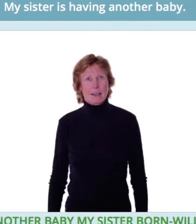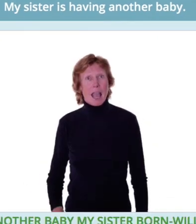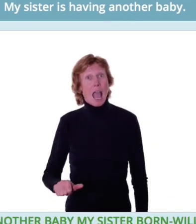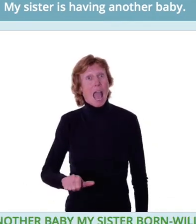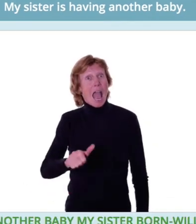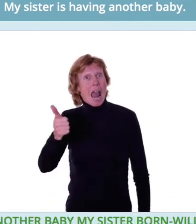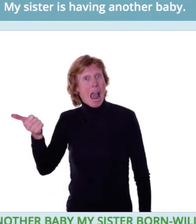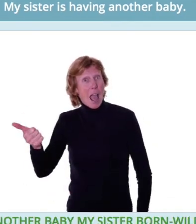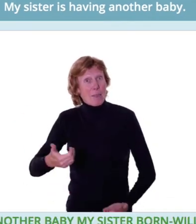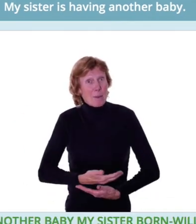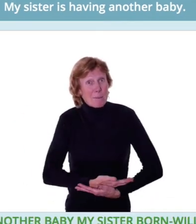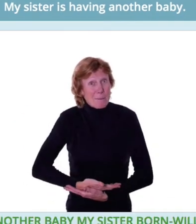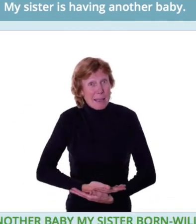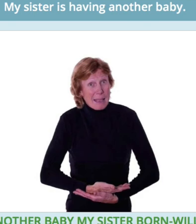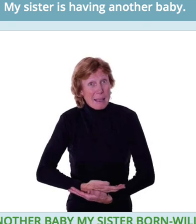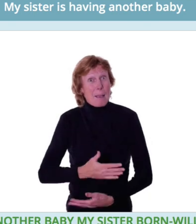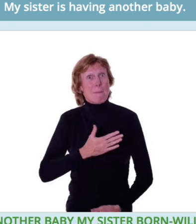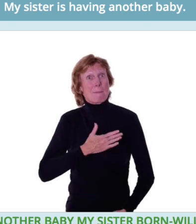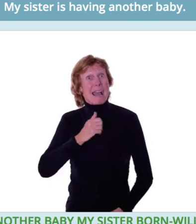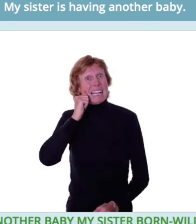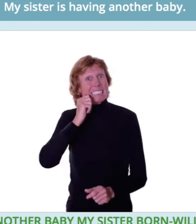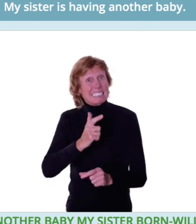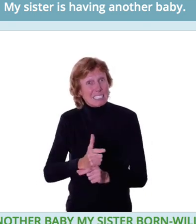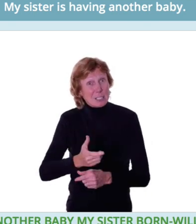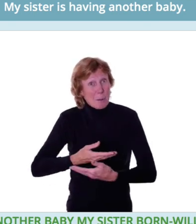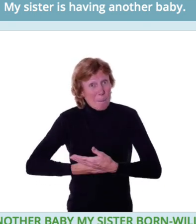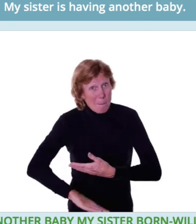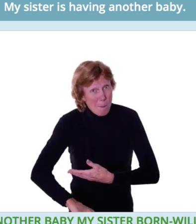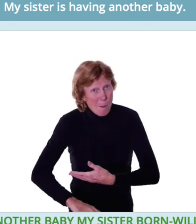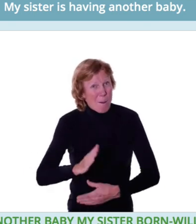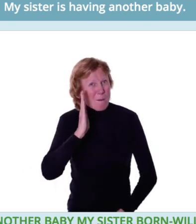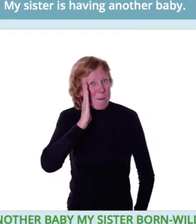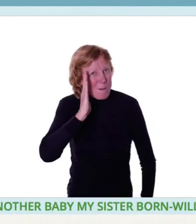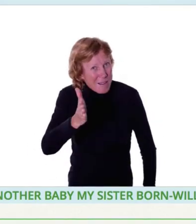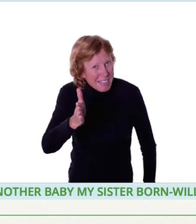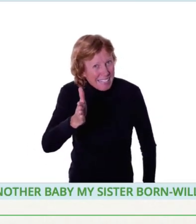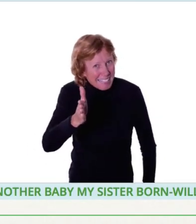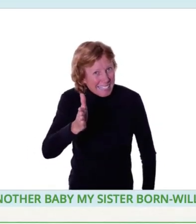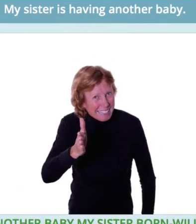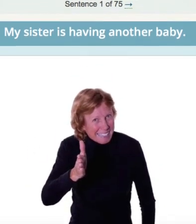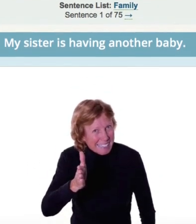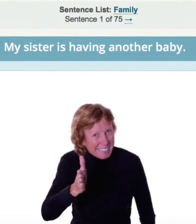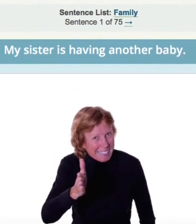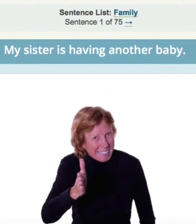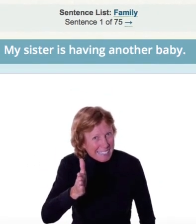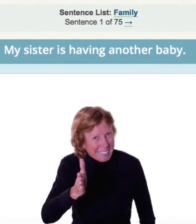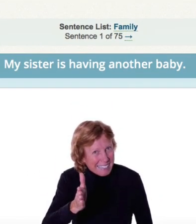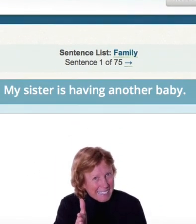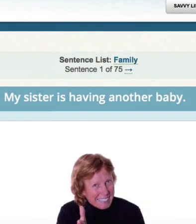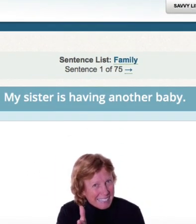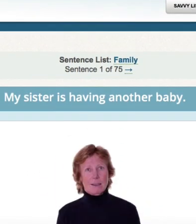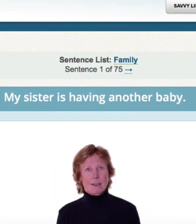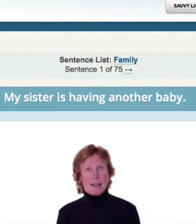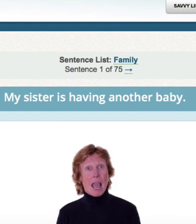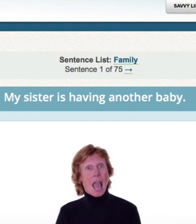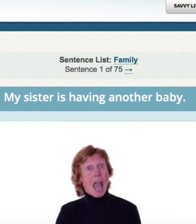speak. We'll have this video captioned so that it is fully accessible to everyone that way. And maybe in another video,